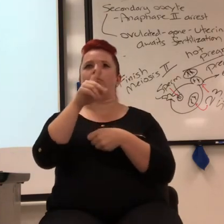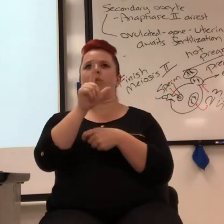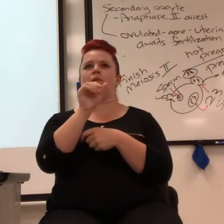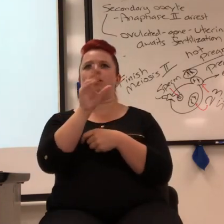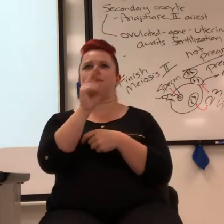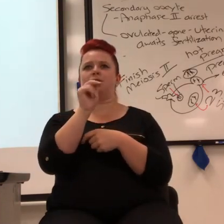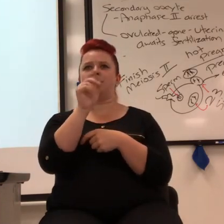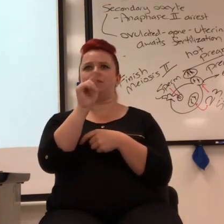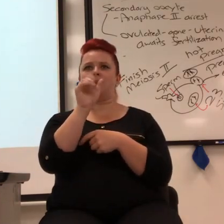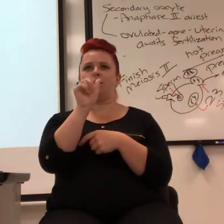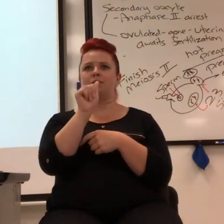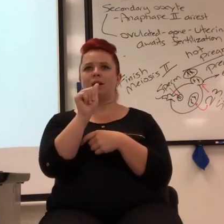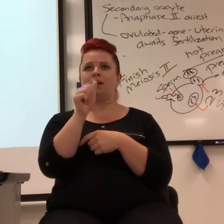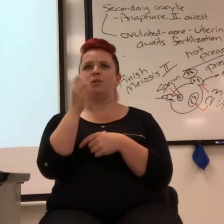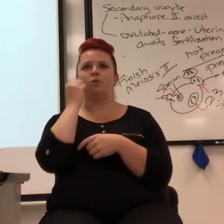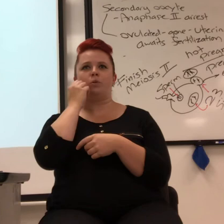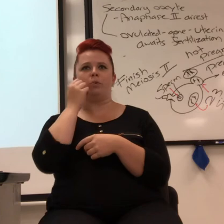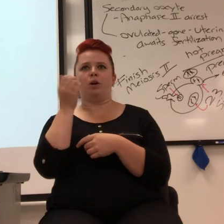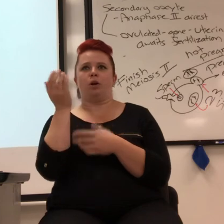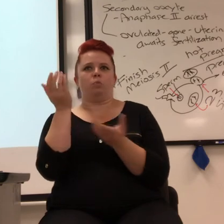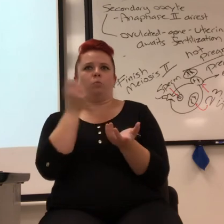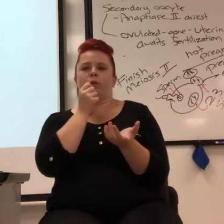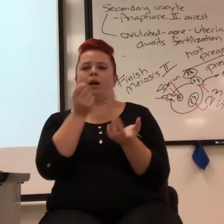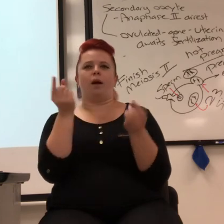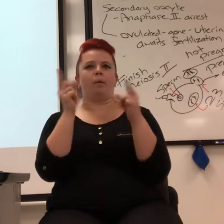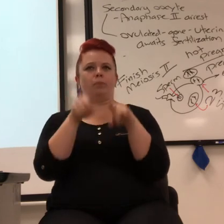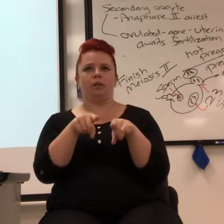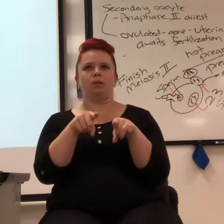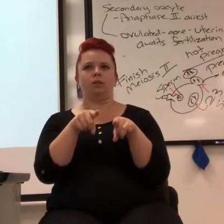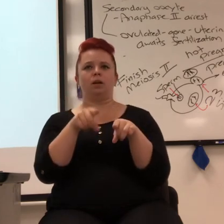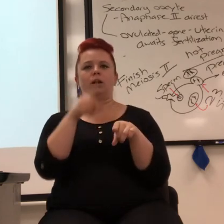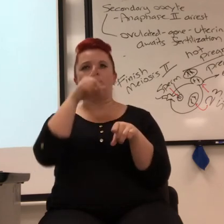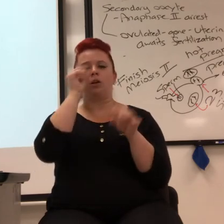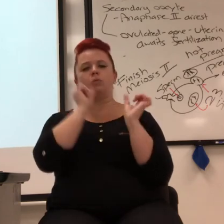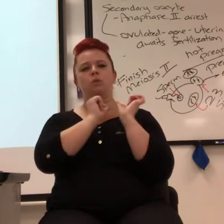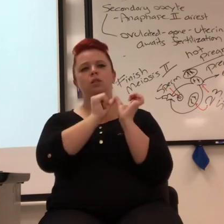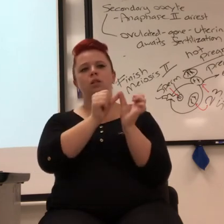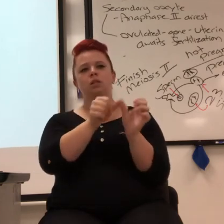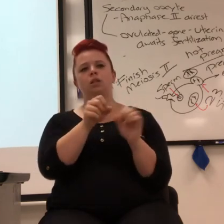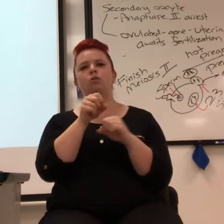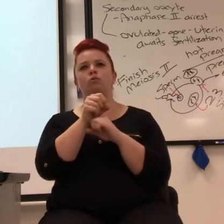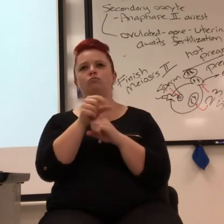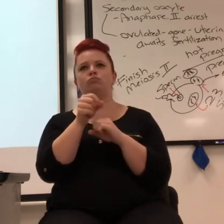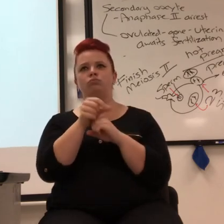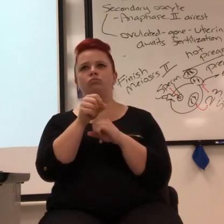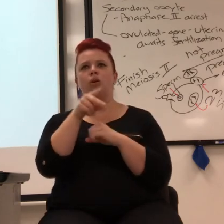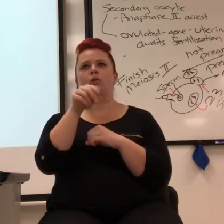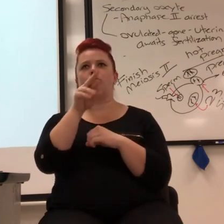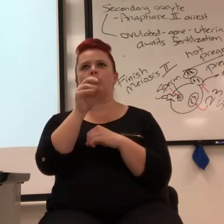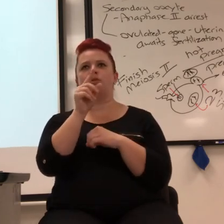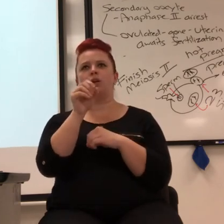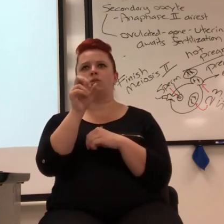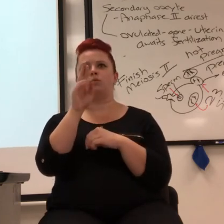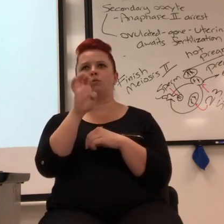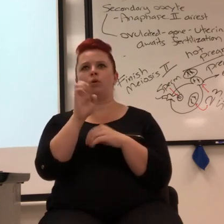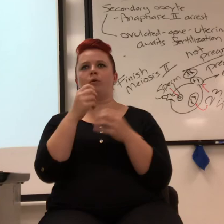You'll miss your period, right? Because it'll keep secreting progesterone to support implantation for the pregnancy.